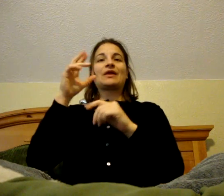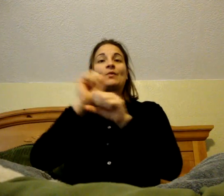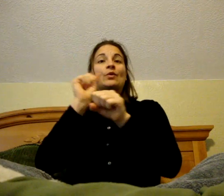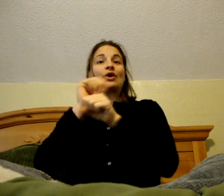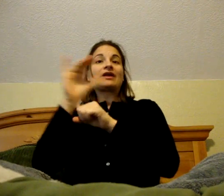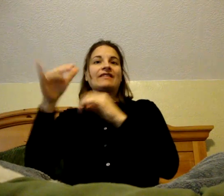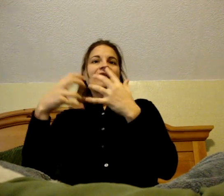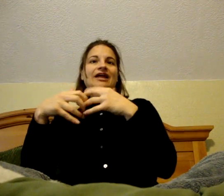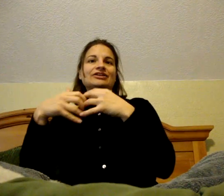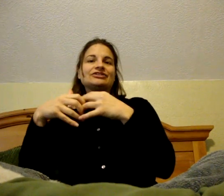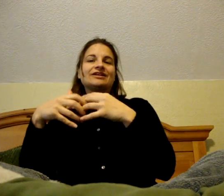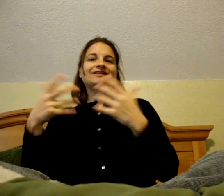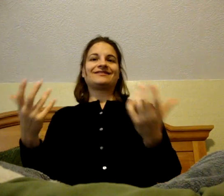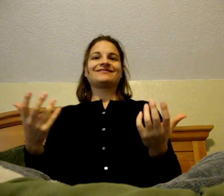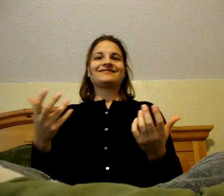there. That's where my part is.